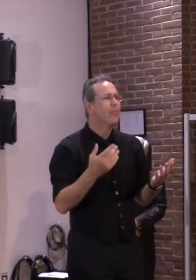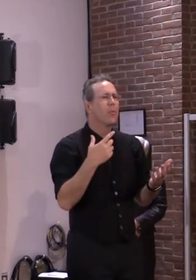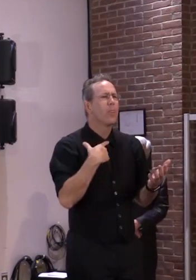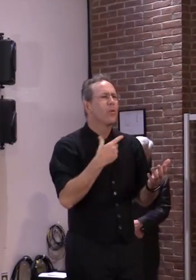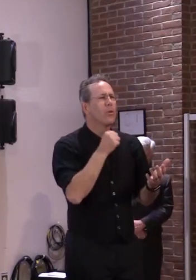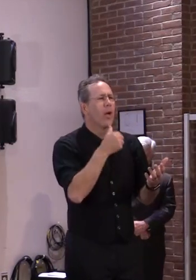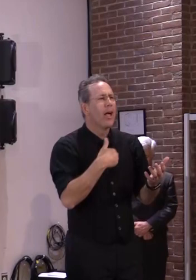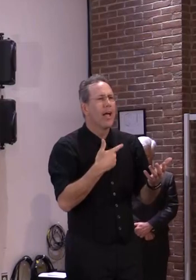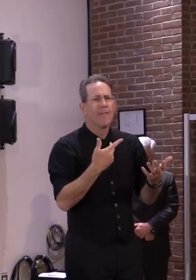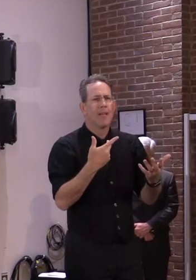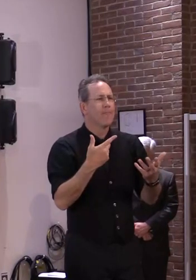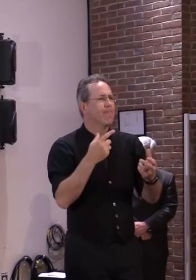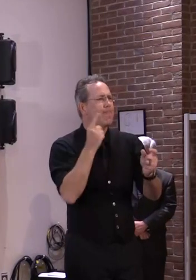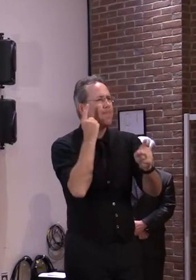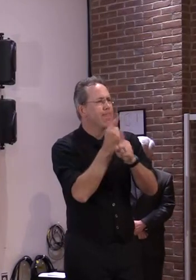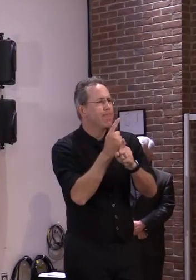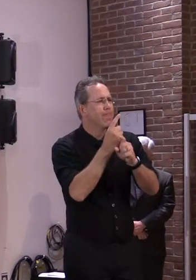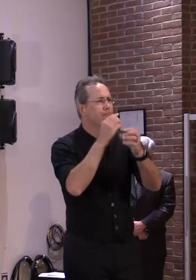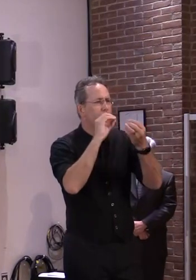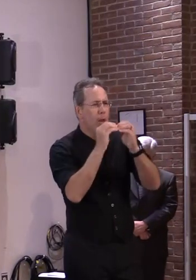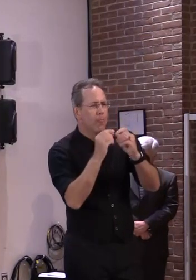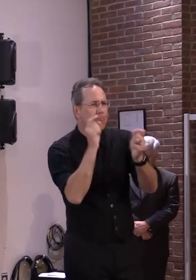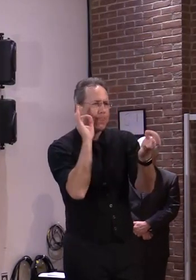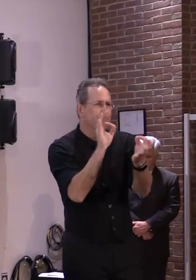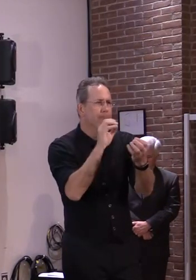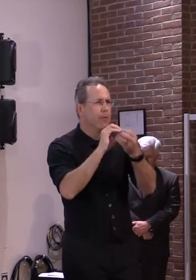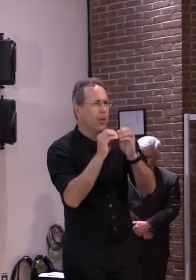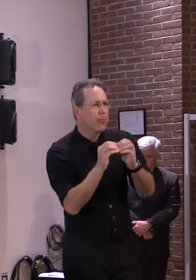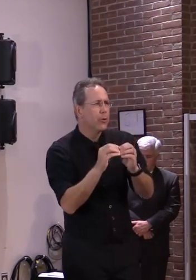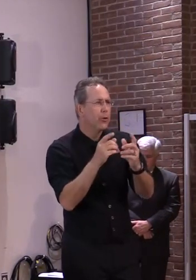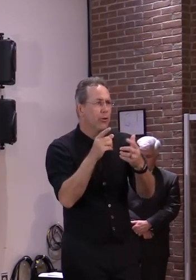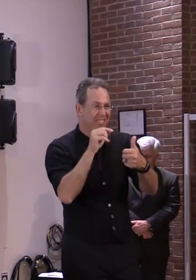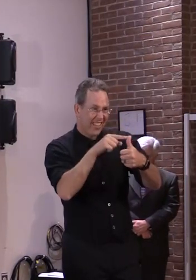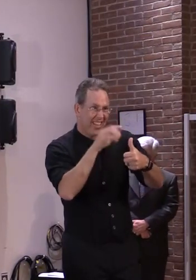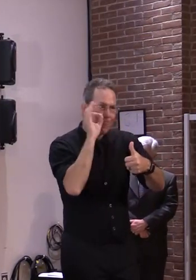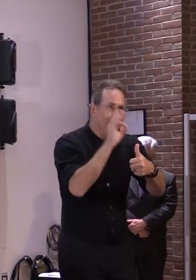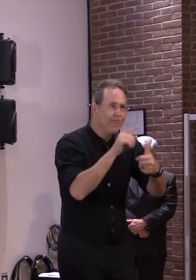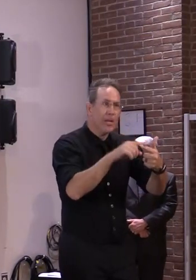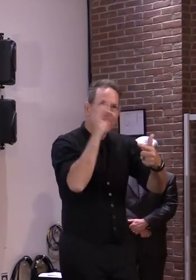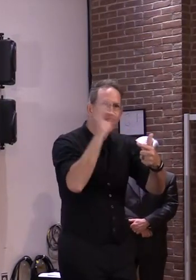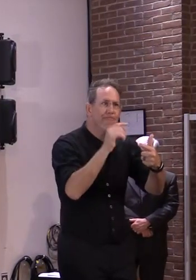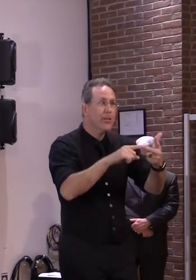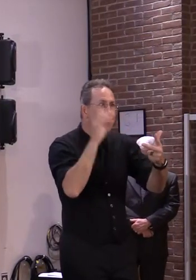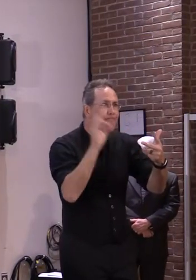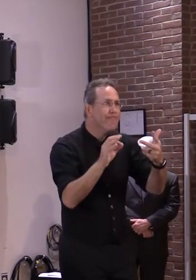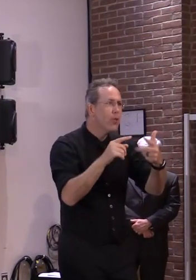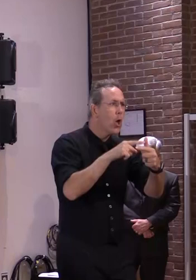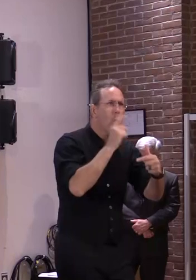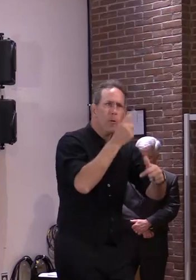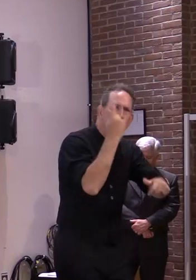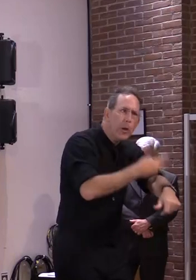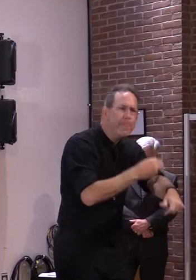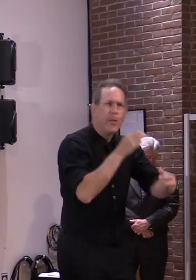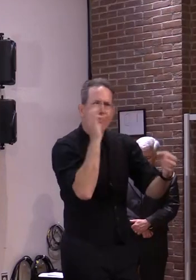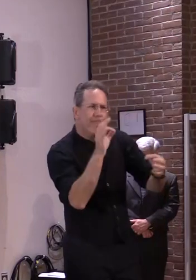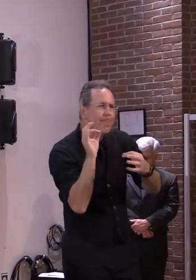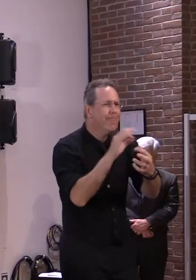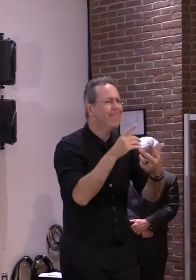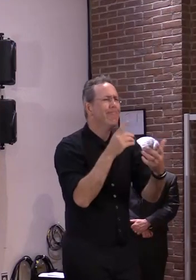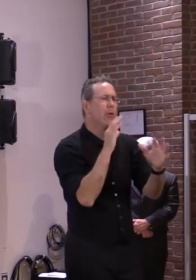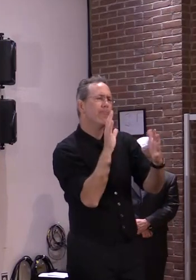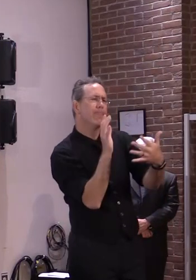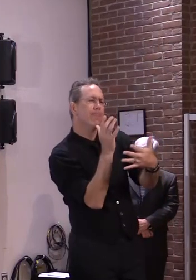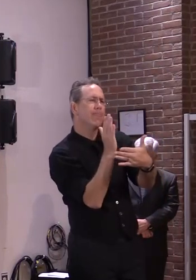dose of another type of vaccine. And it's very hard for someone in the medical profession to give you